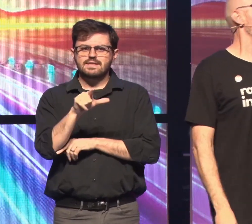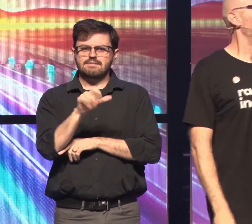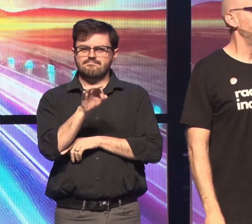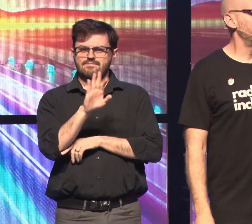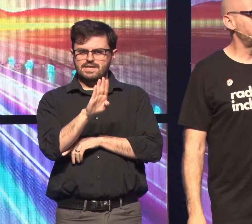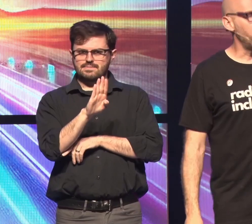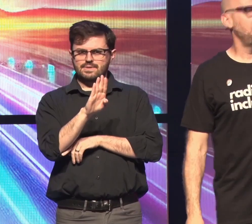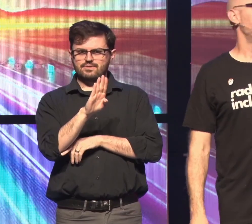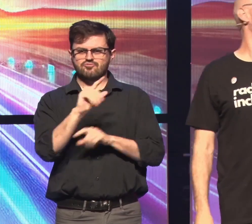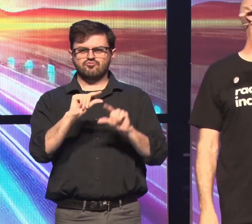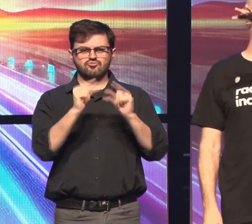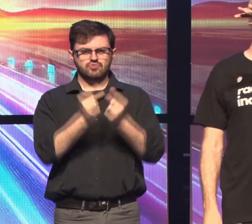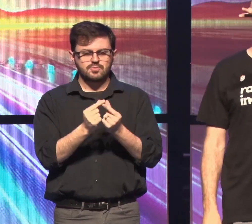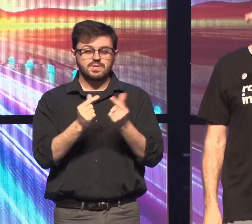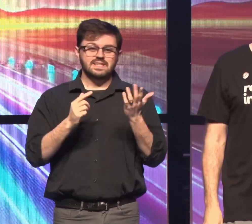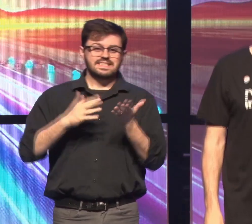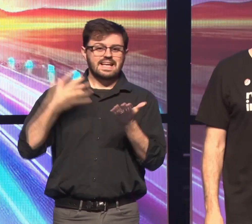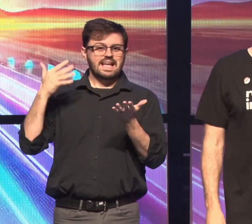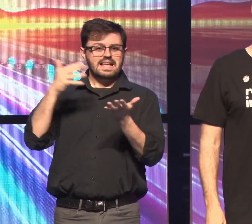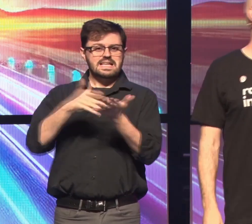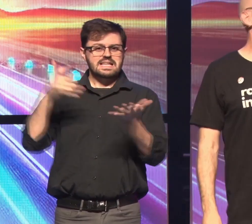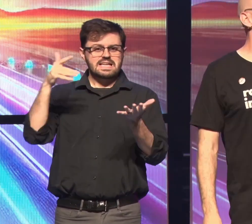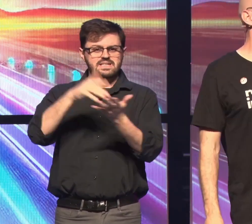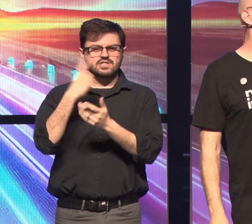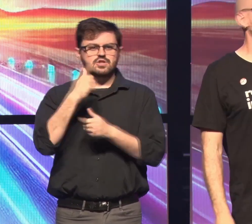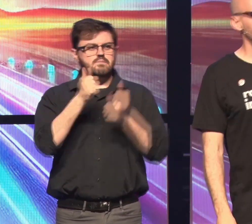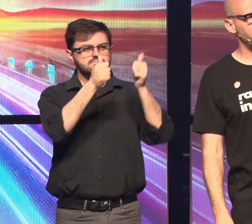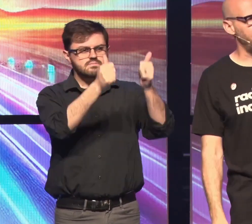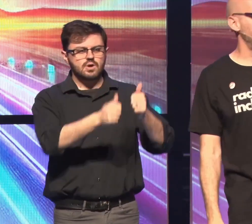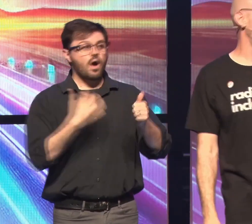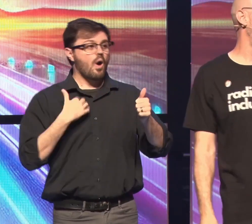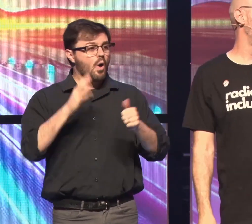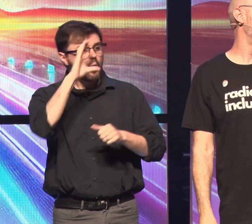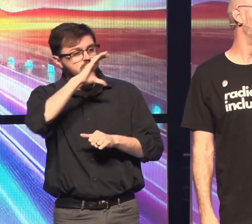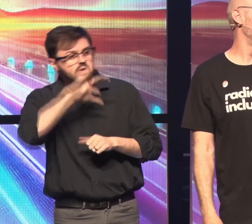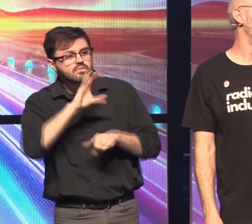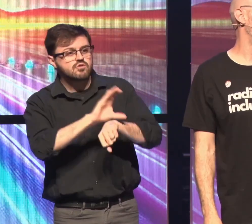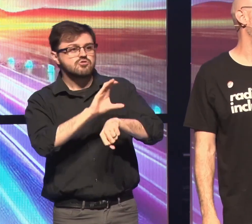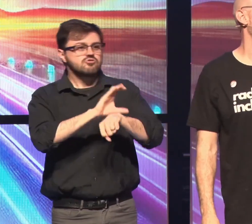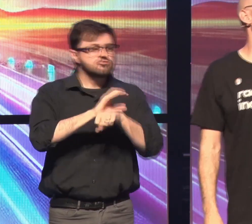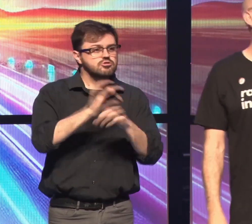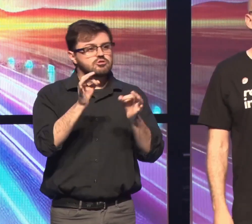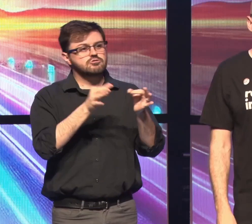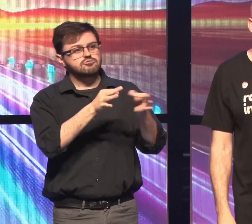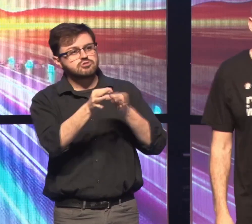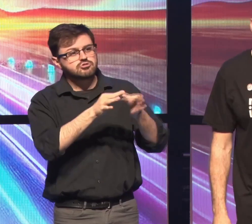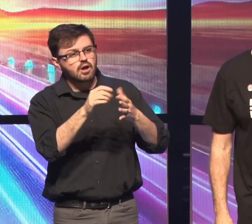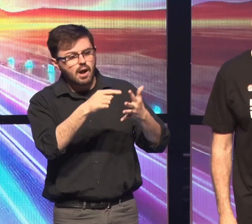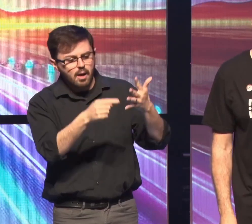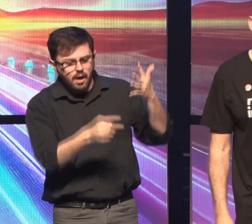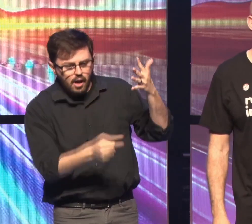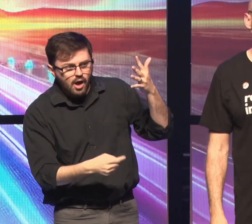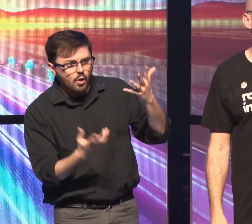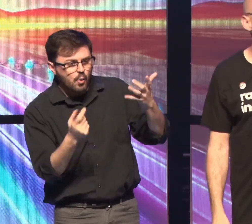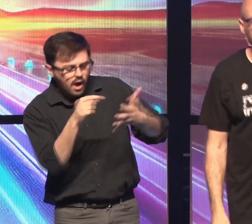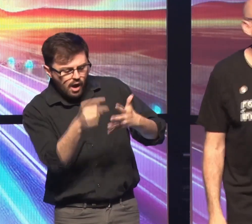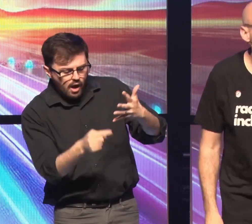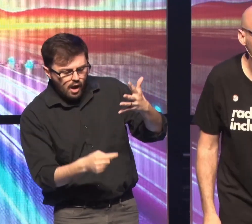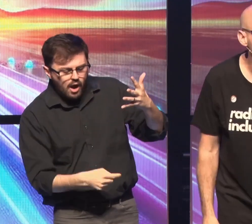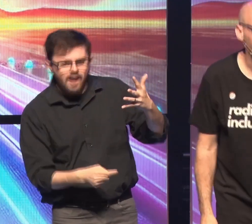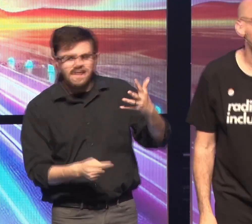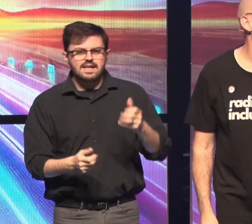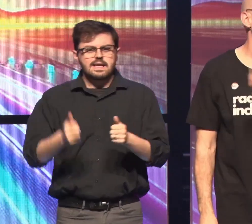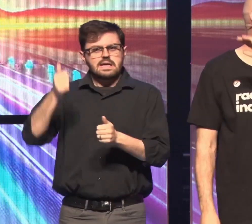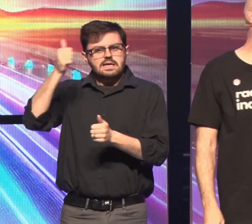that like somebody has posted in Lovelanders, hey, we're looking for a church, and they describe what they're looking for. And then everybody and their mom puts why they love